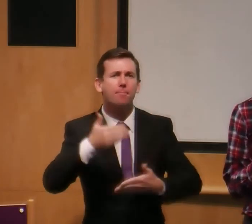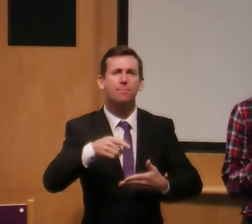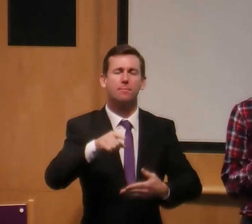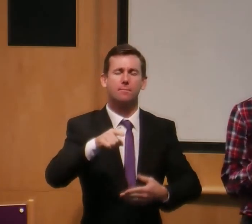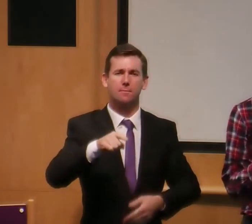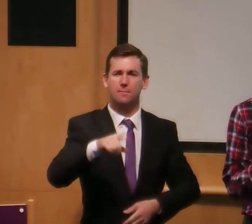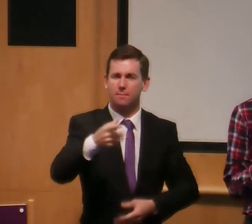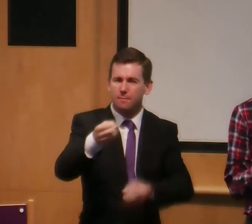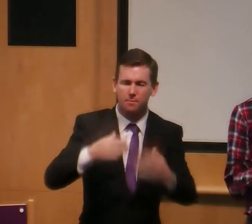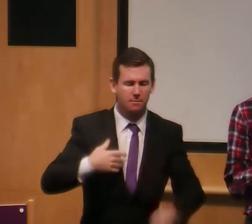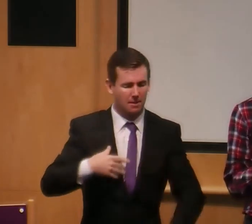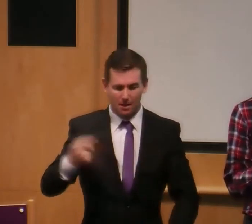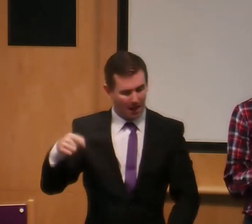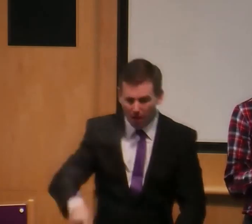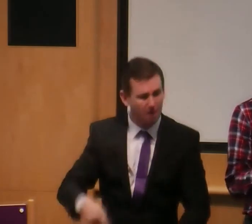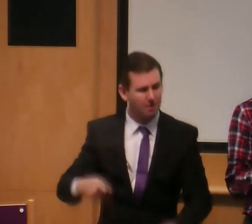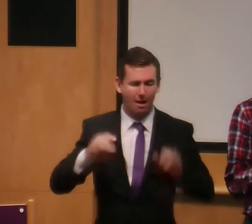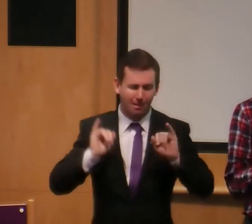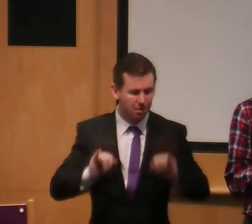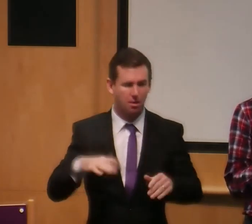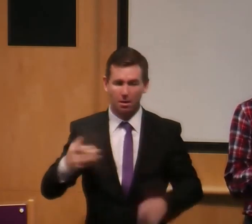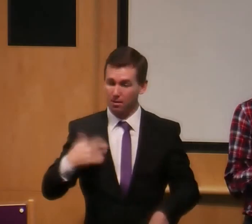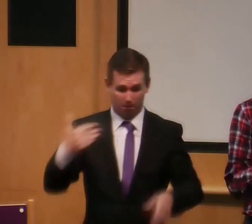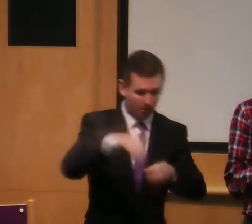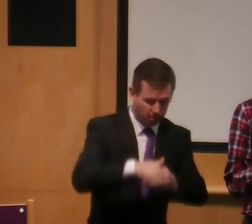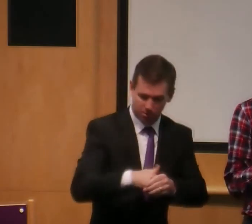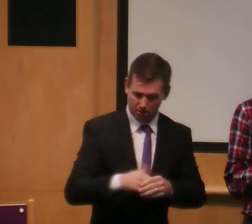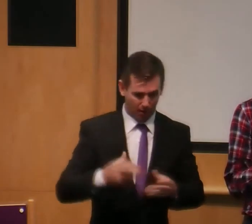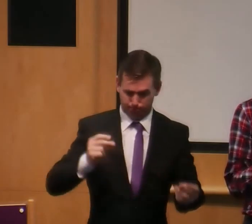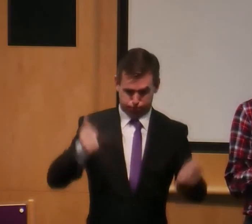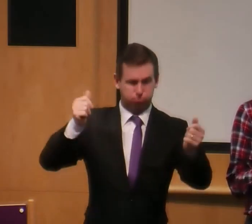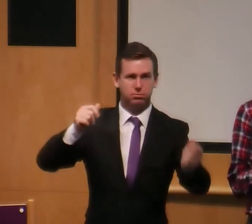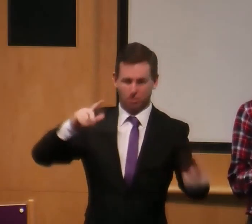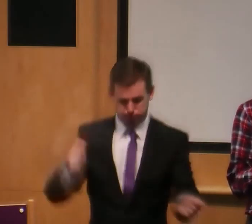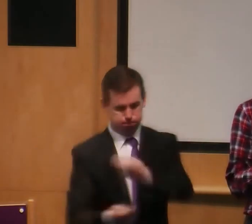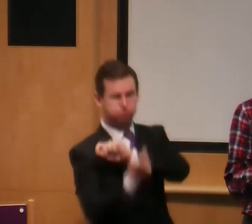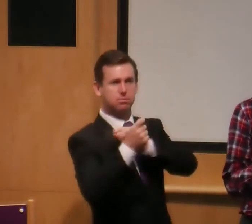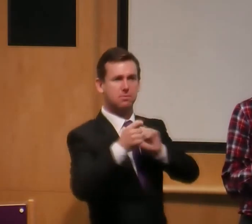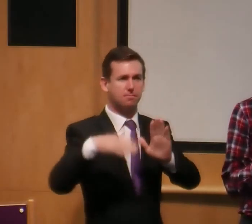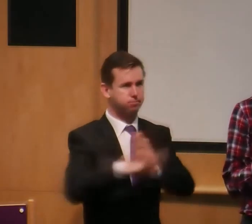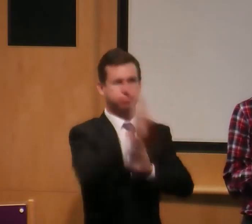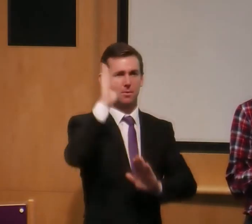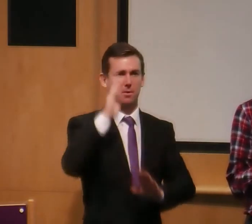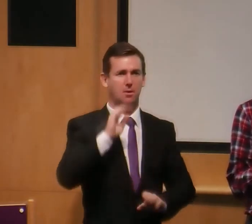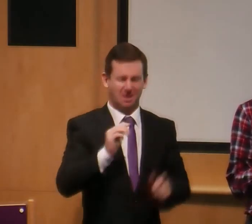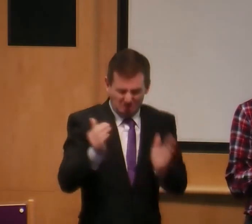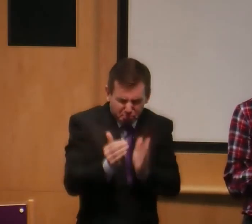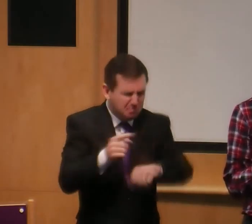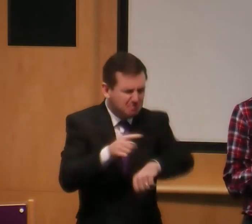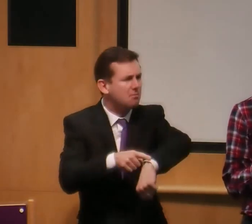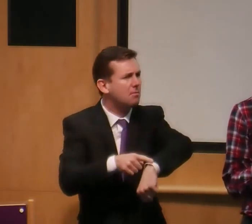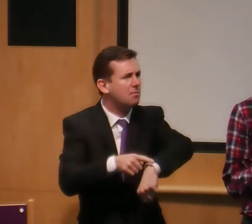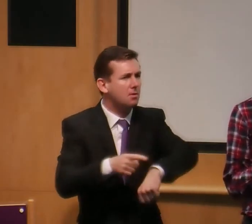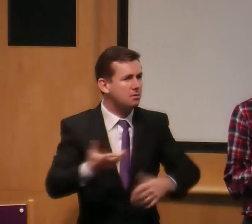great change was coming about in the lives of the young people through having this mentoring intervention and how they were becoming empowered